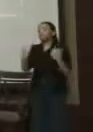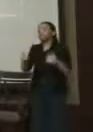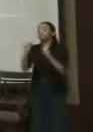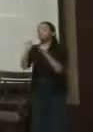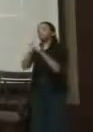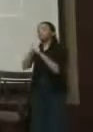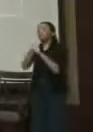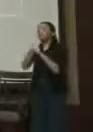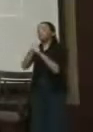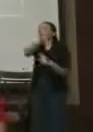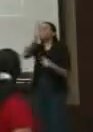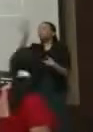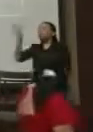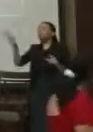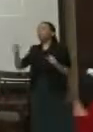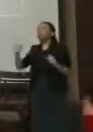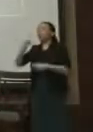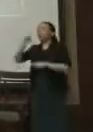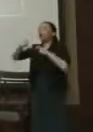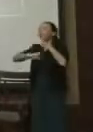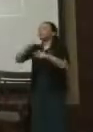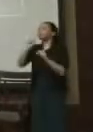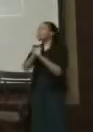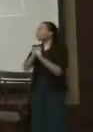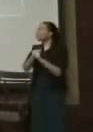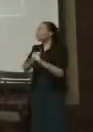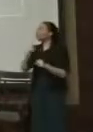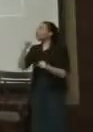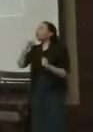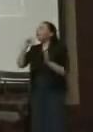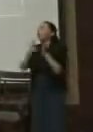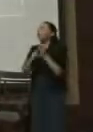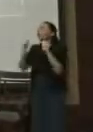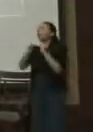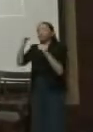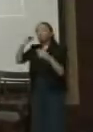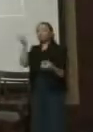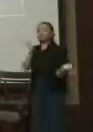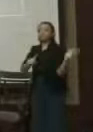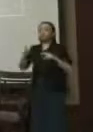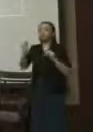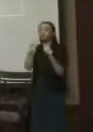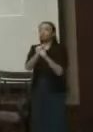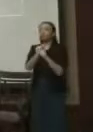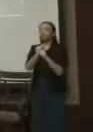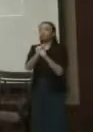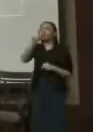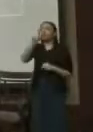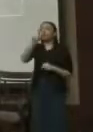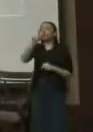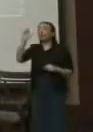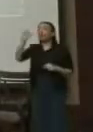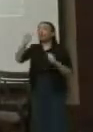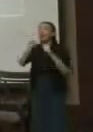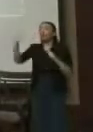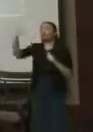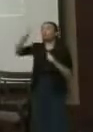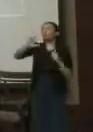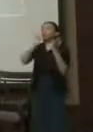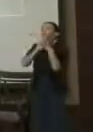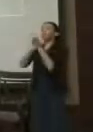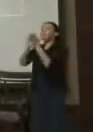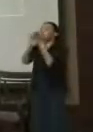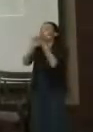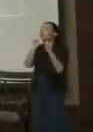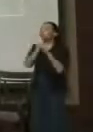corporate citizenship and IND strategy, working with 12 Asia Pacific locations. Her early career